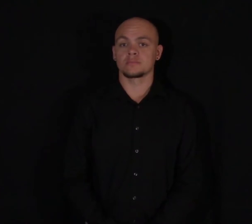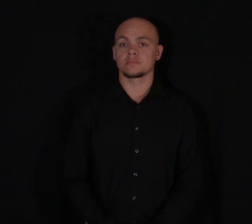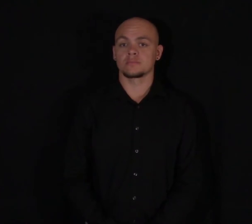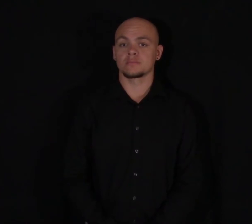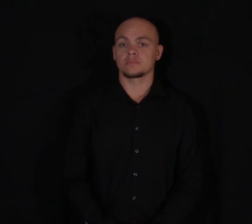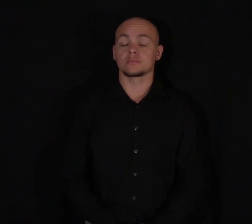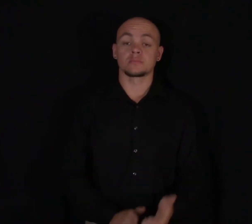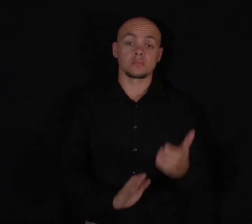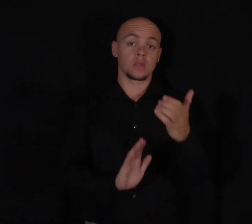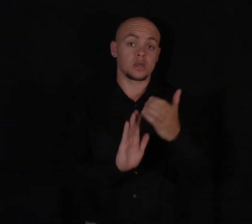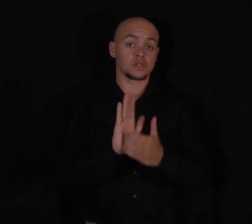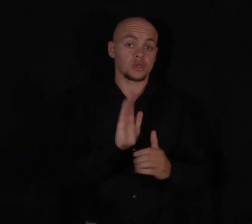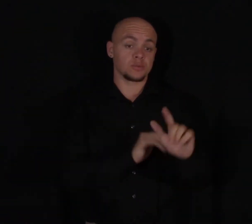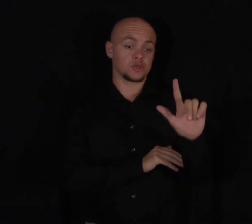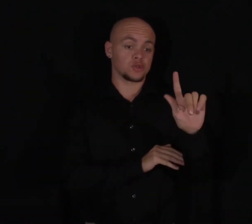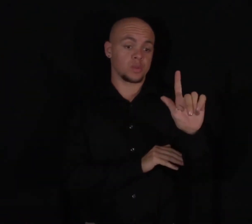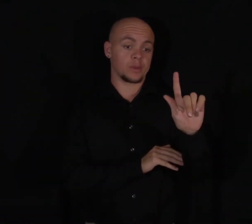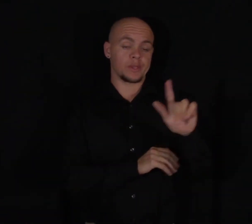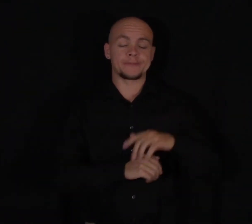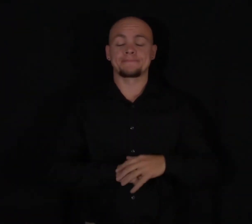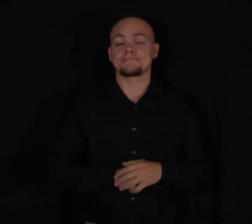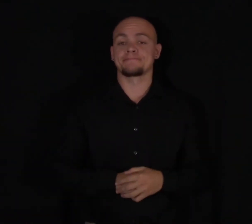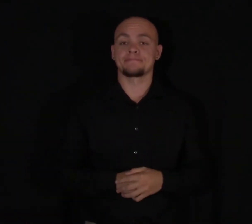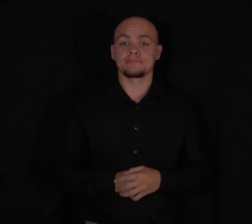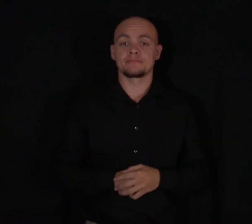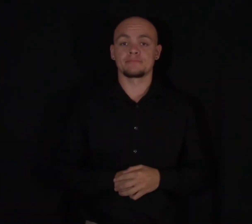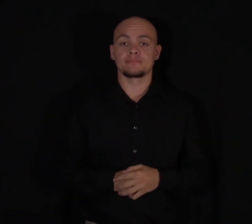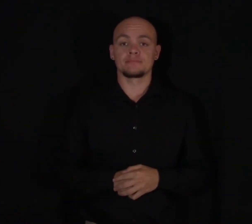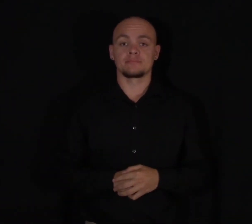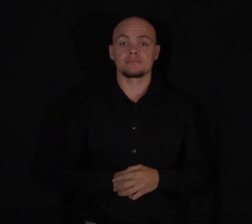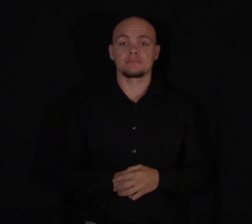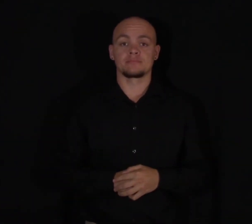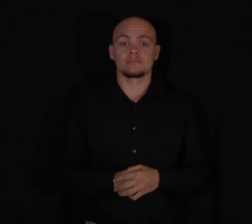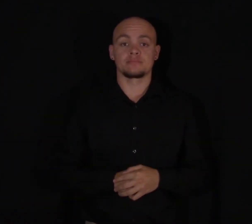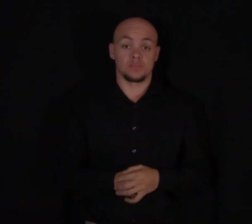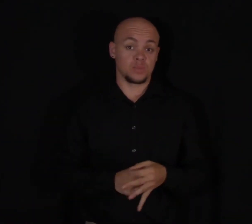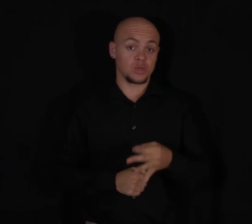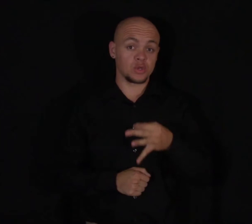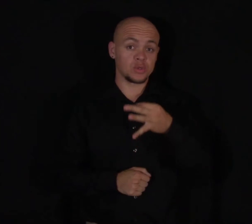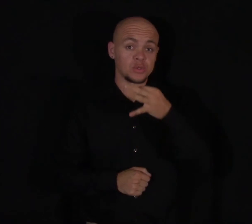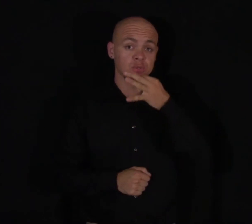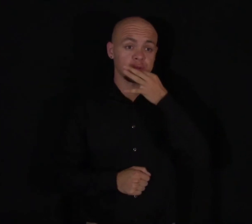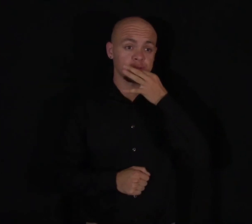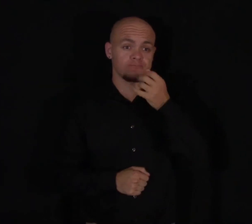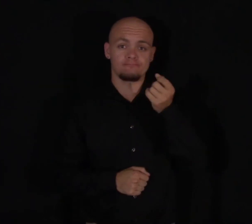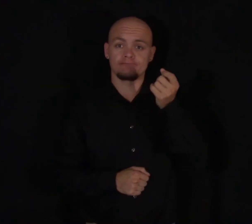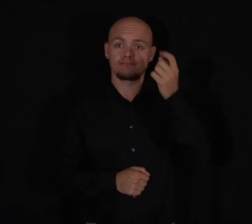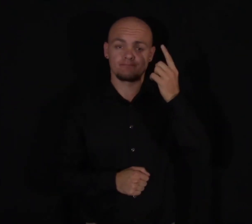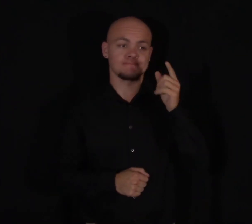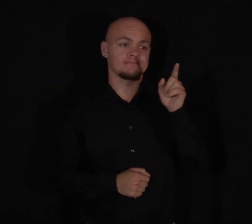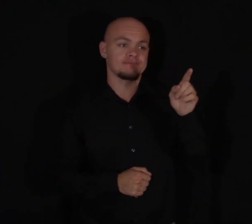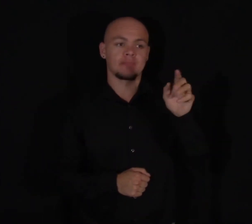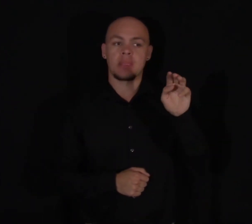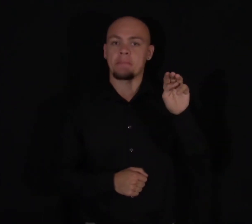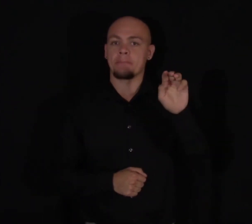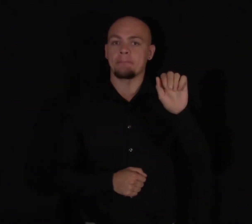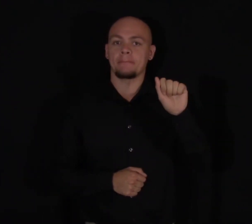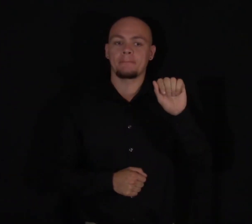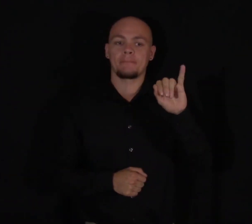Chapter 21. I was soon introduced into the presence of the magistrate, an old benevolent man with